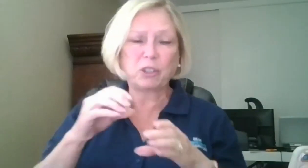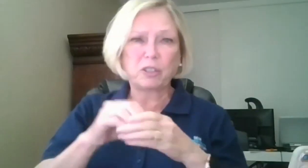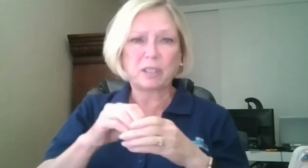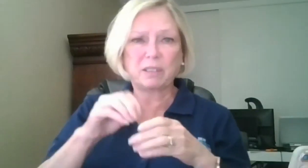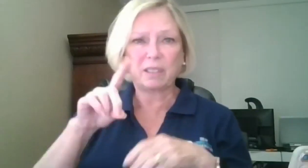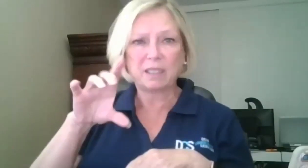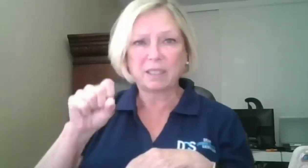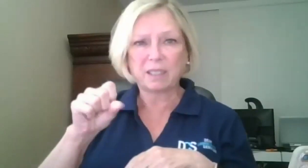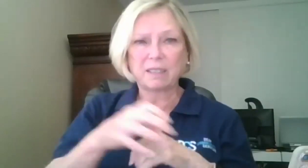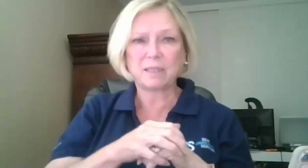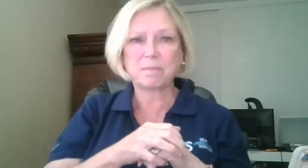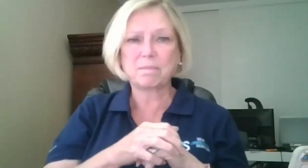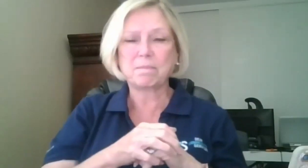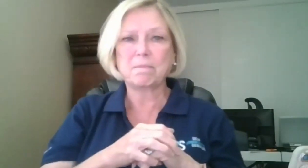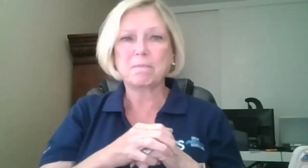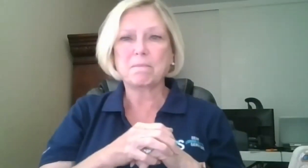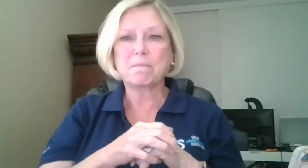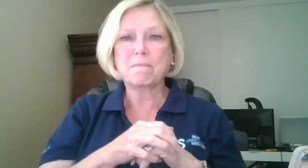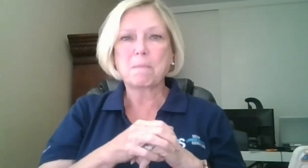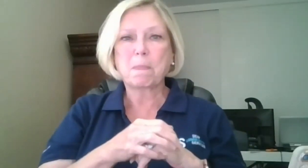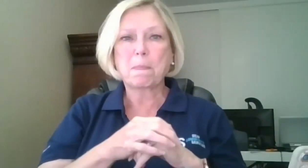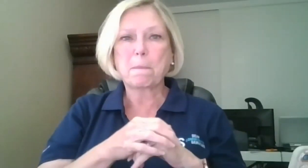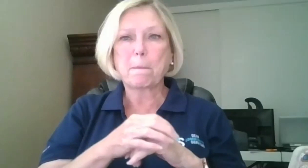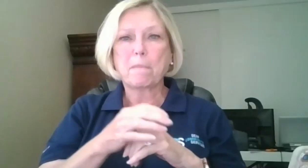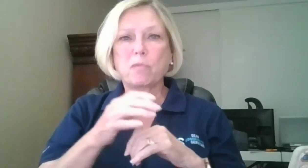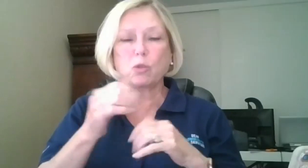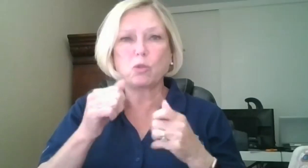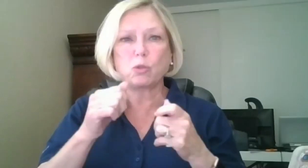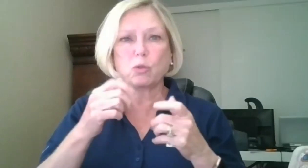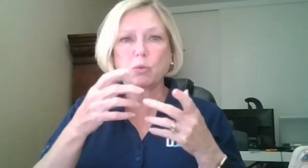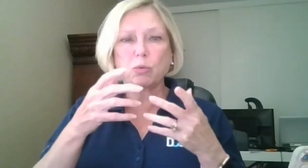as a leader for Deaf Community Services